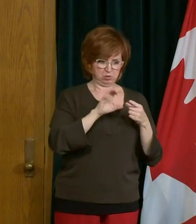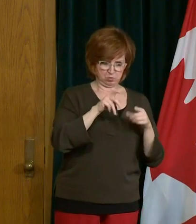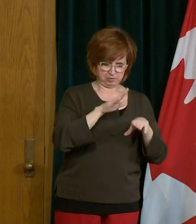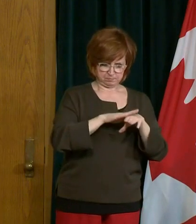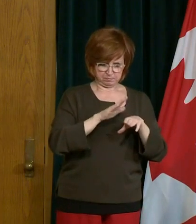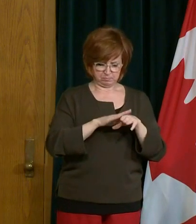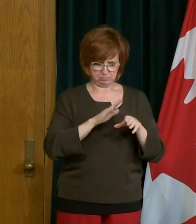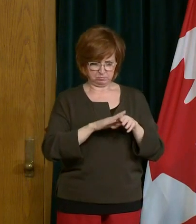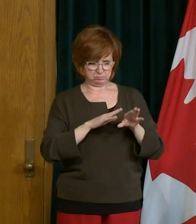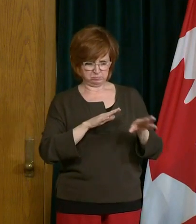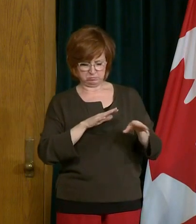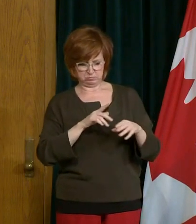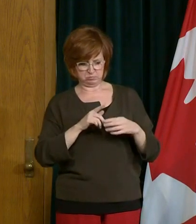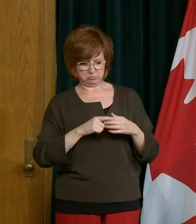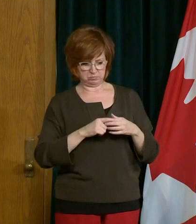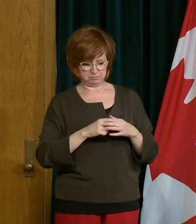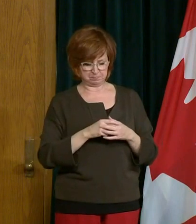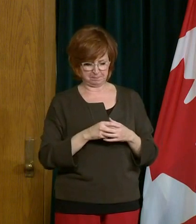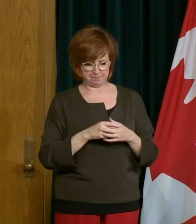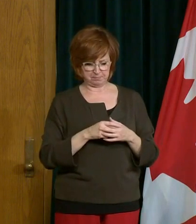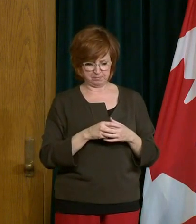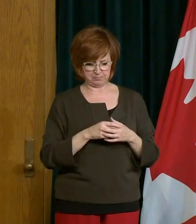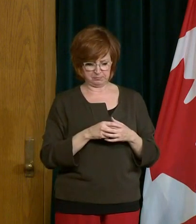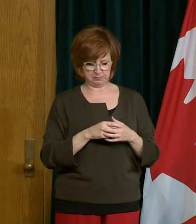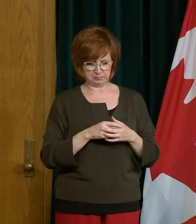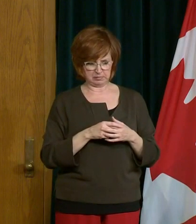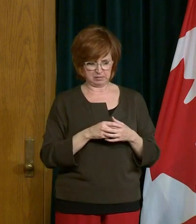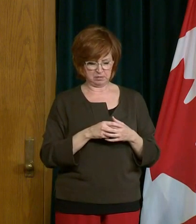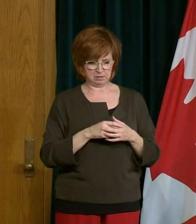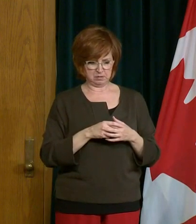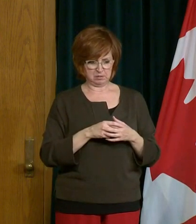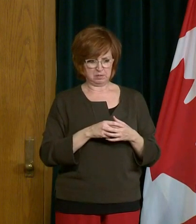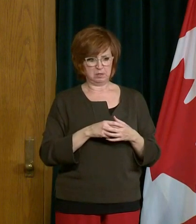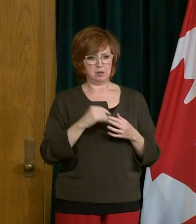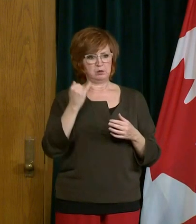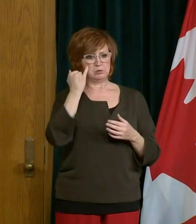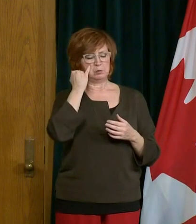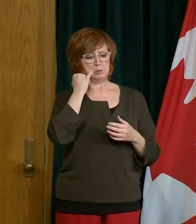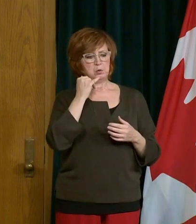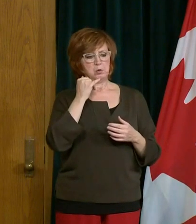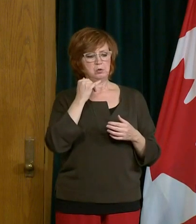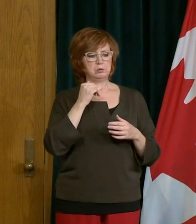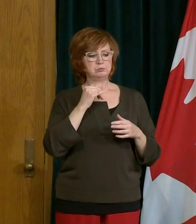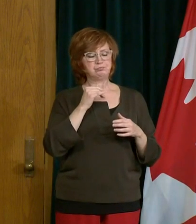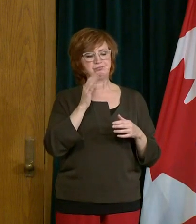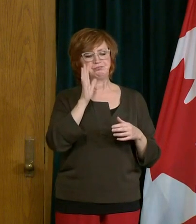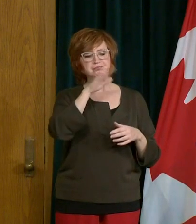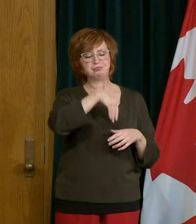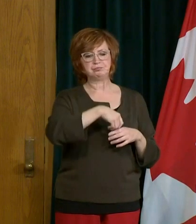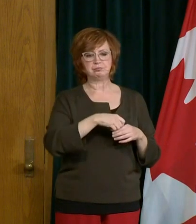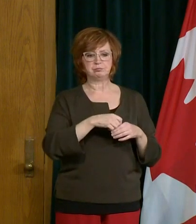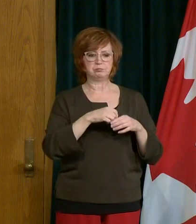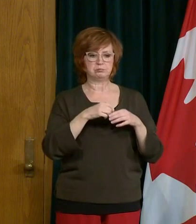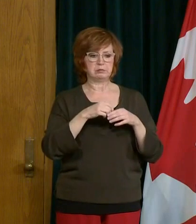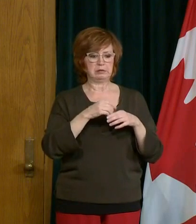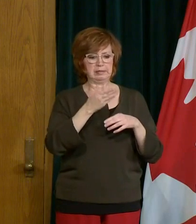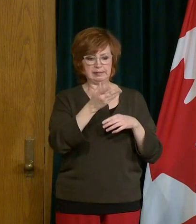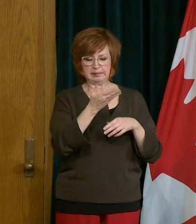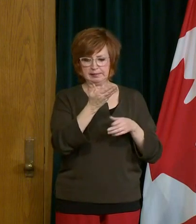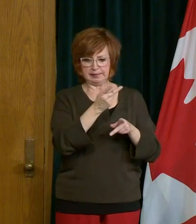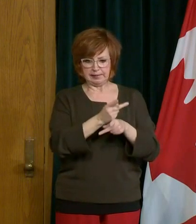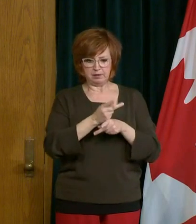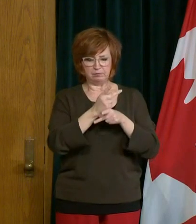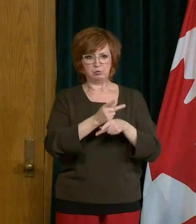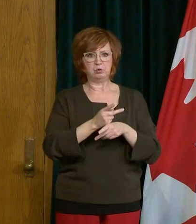distancing and just not being entirely careful with the sharing of different items and